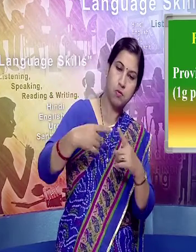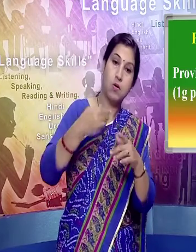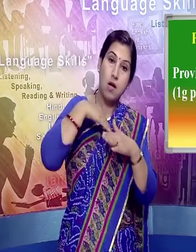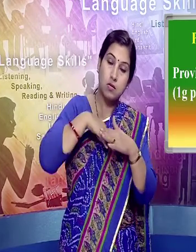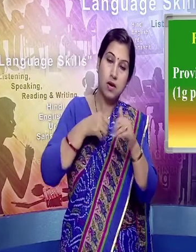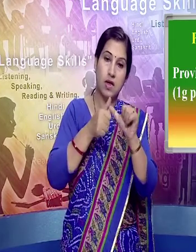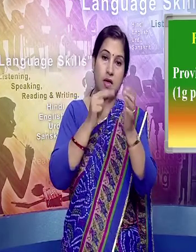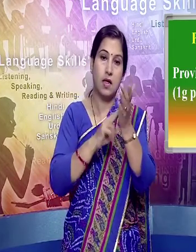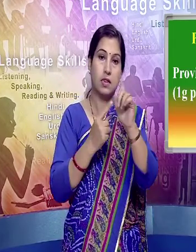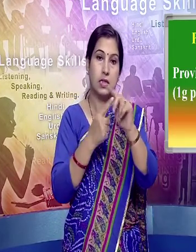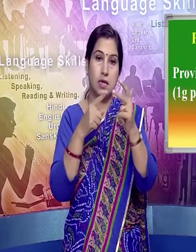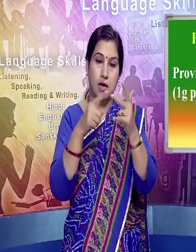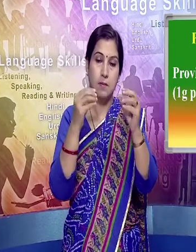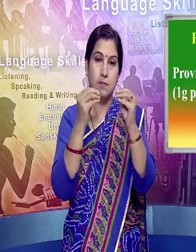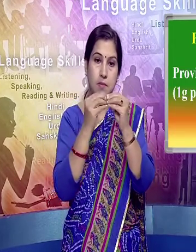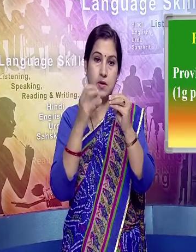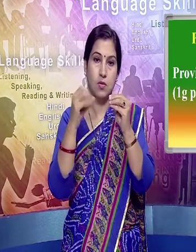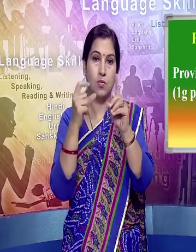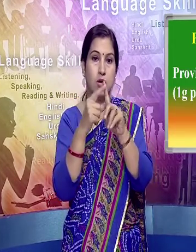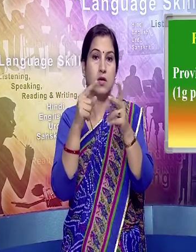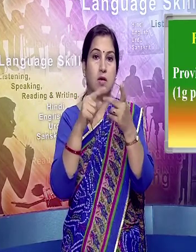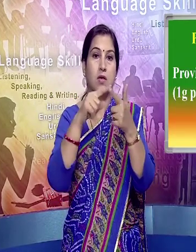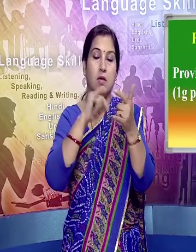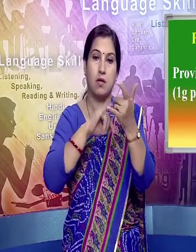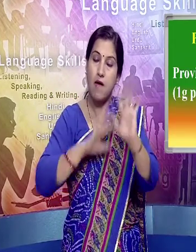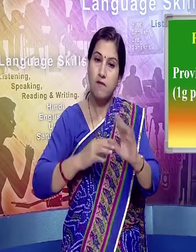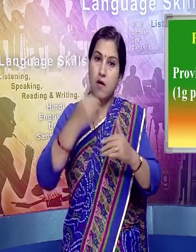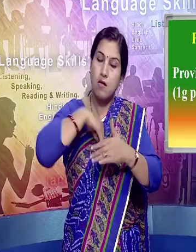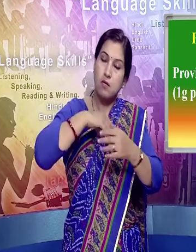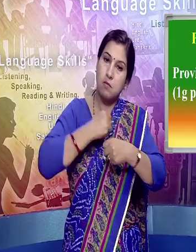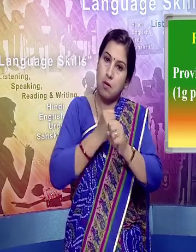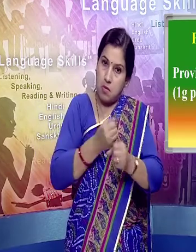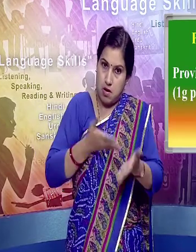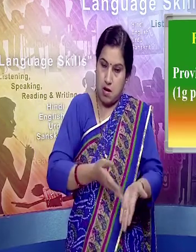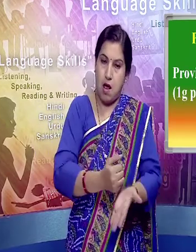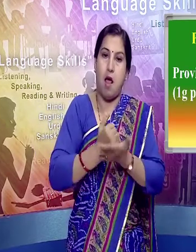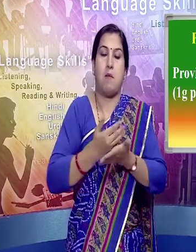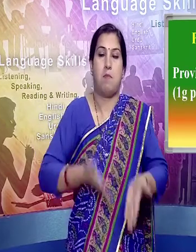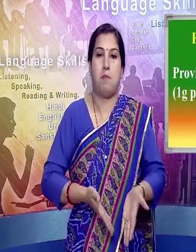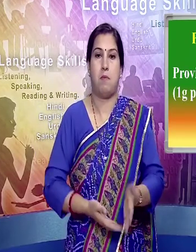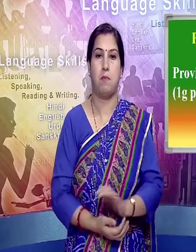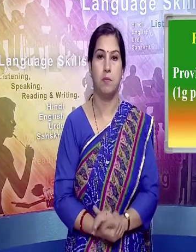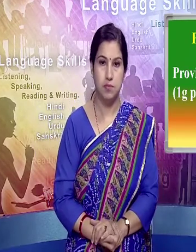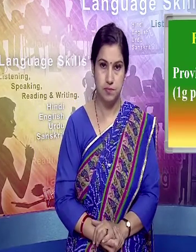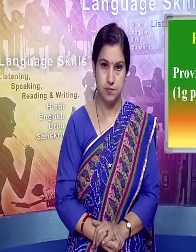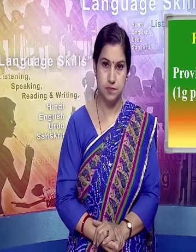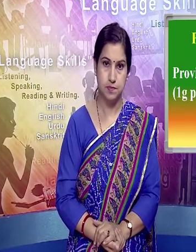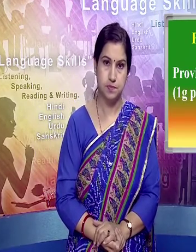and many other important compounds in the body.